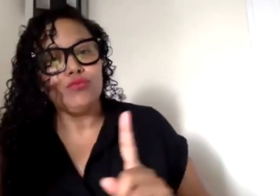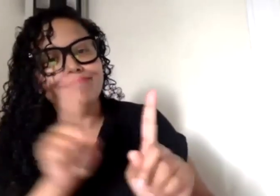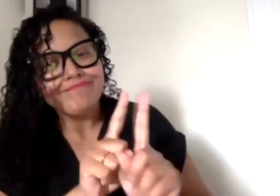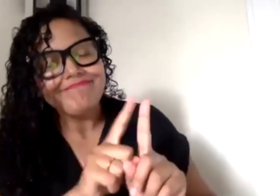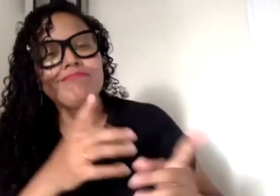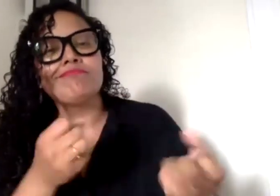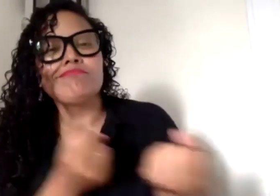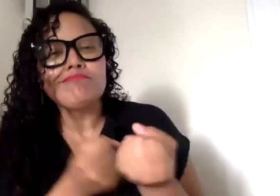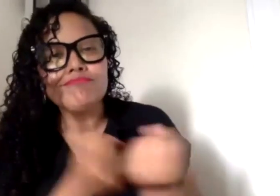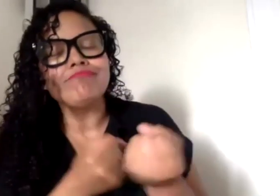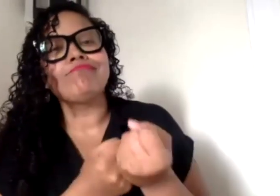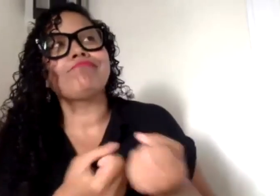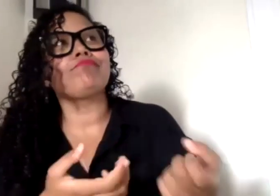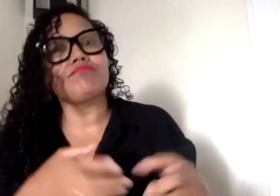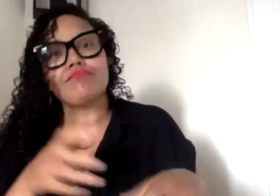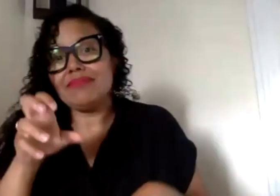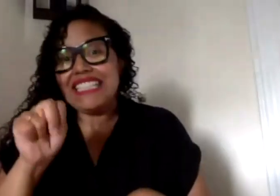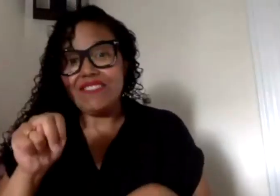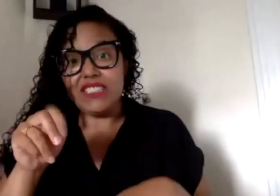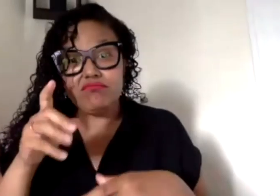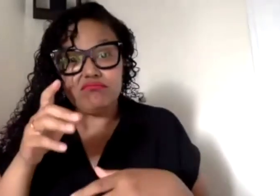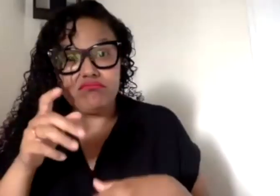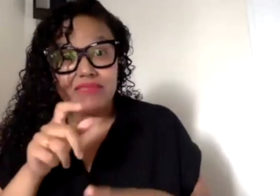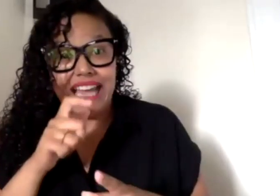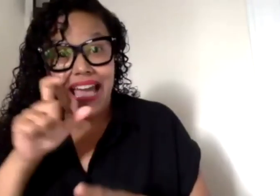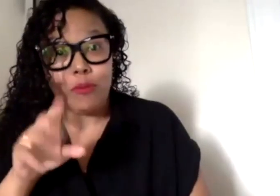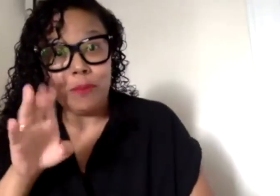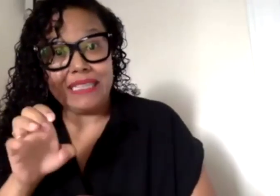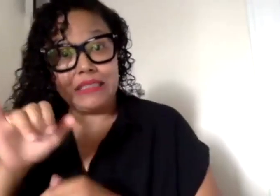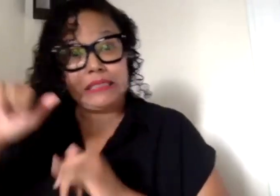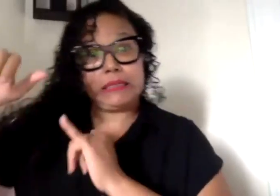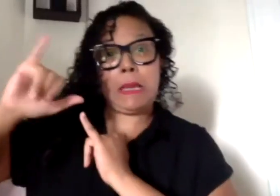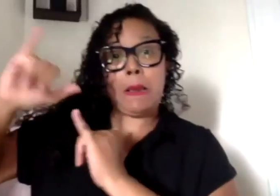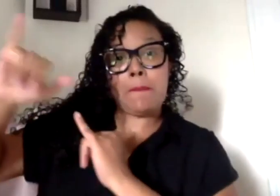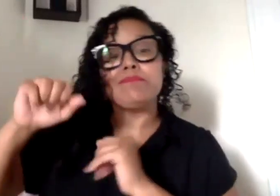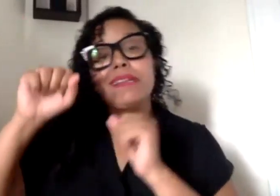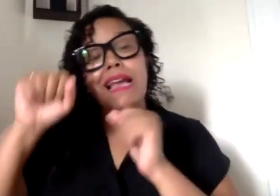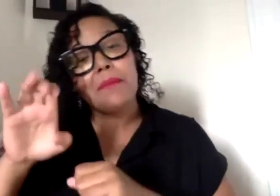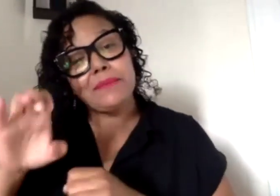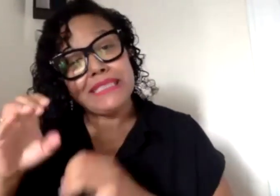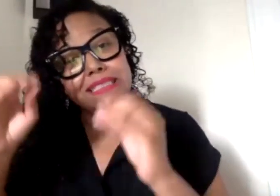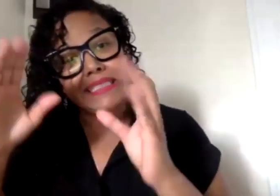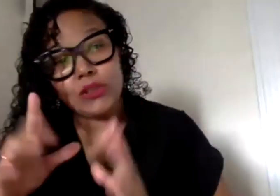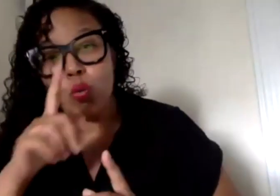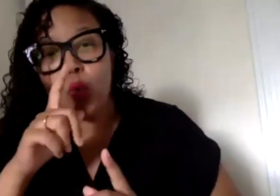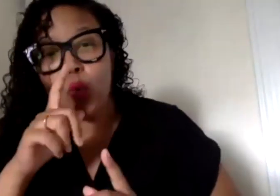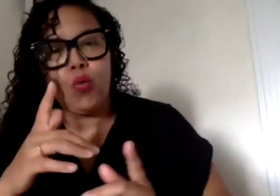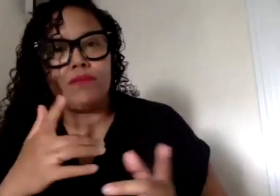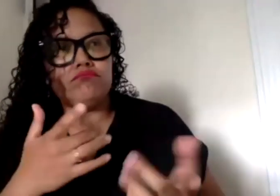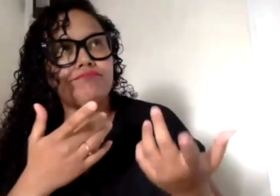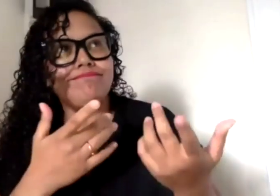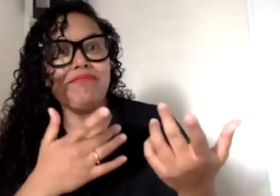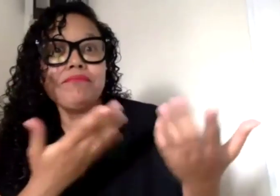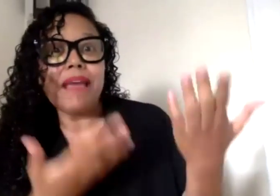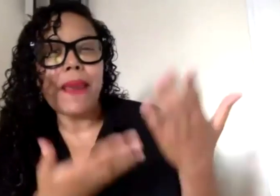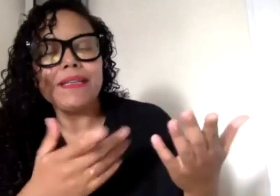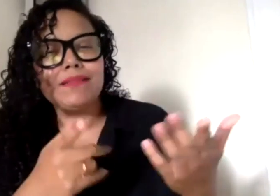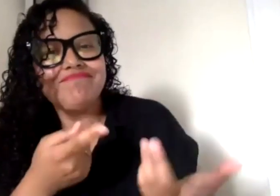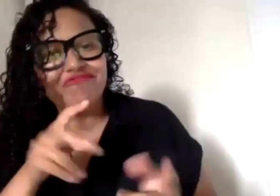person has a mentor, someone who stands beside them, supporting them, pushing them along, you know, that mentor